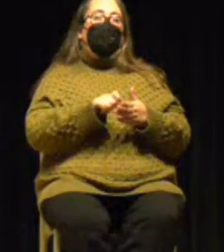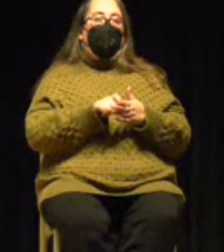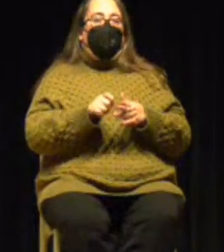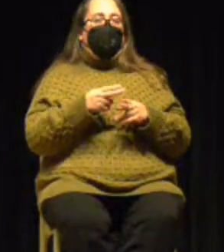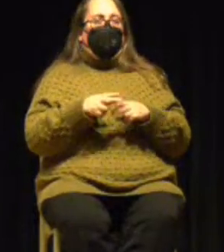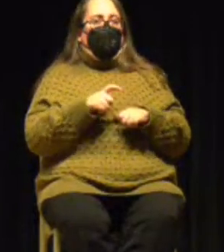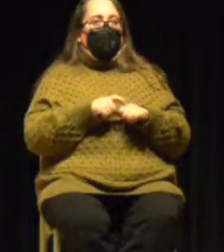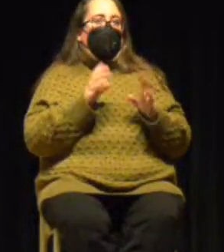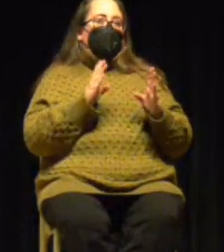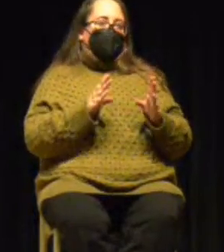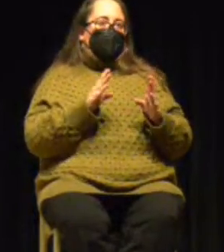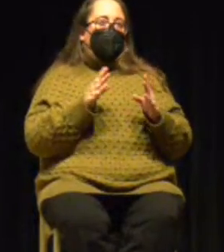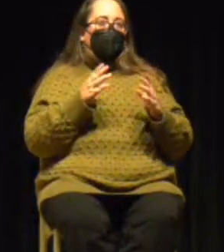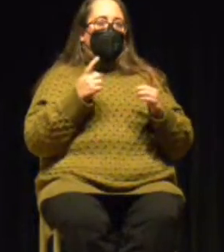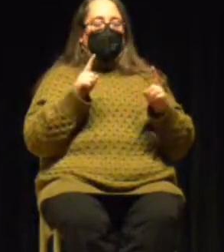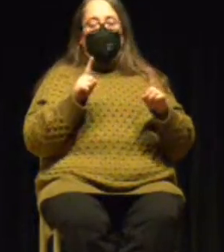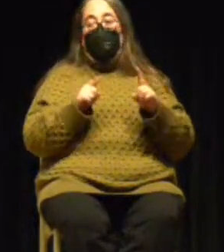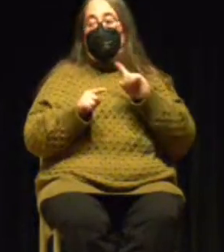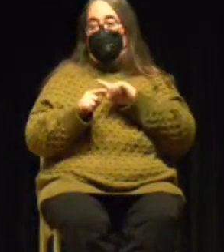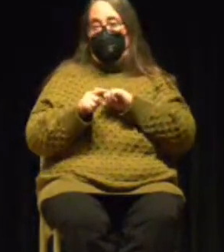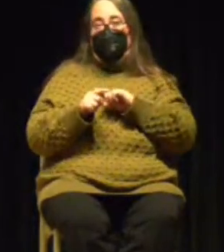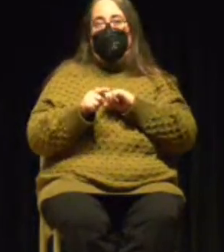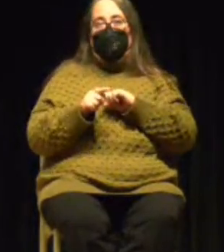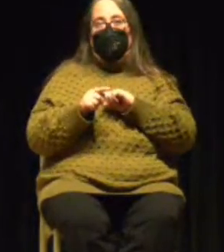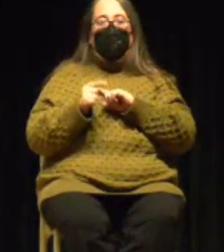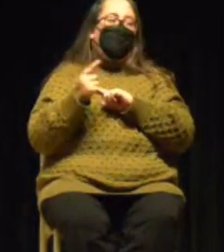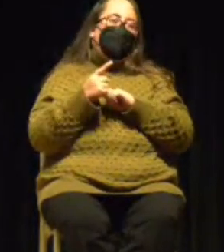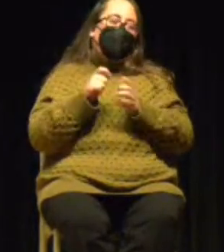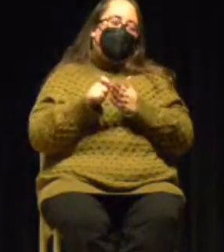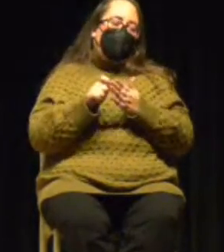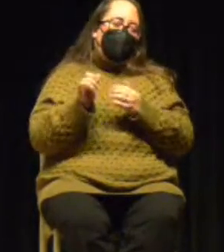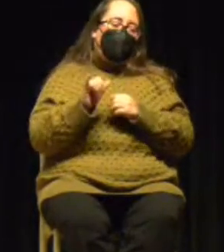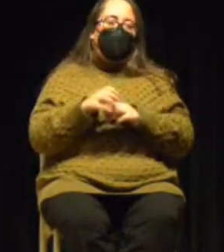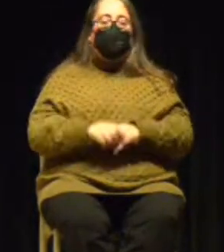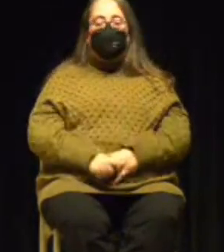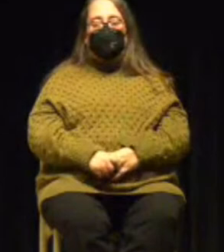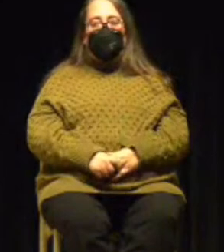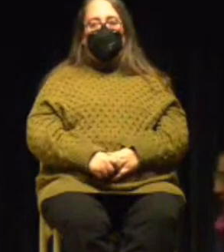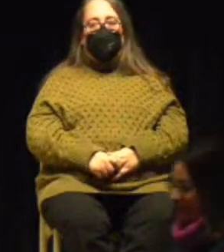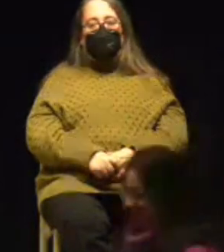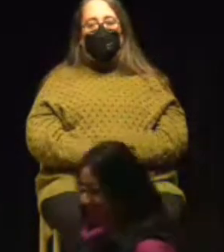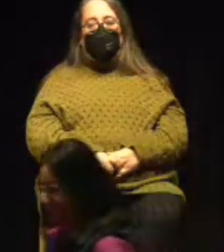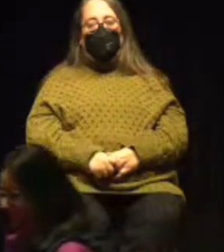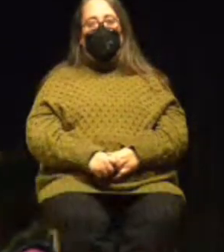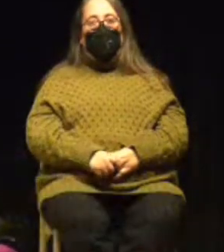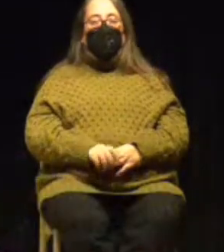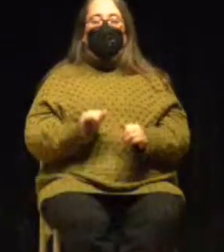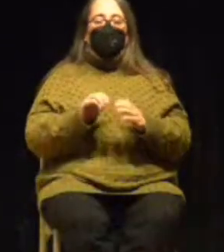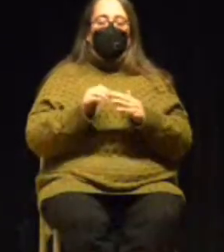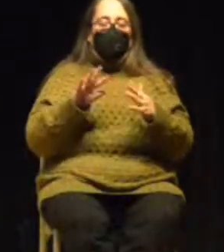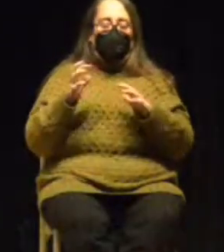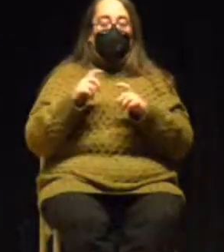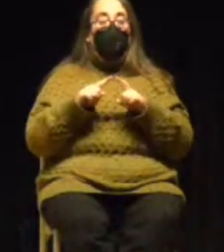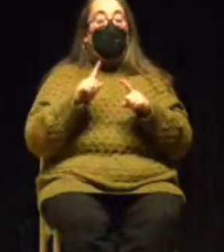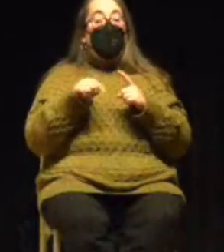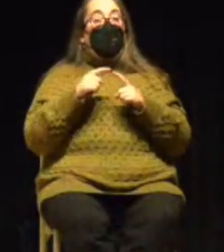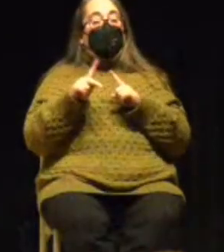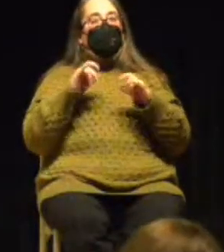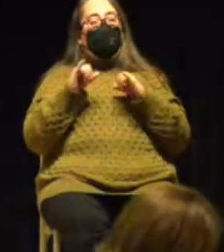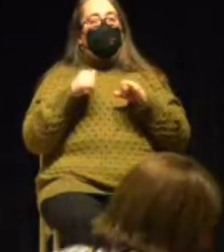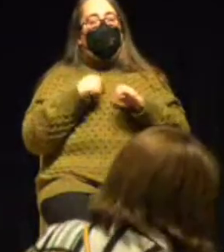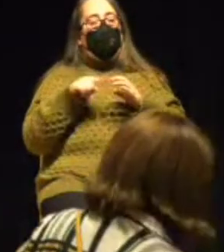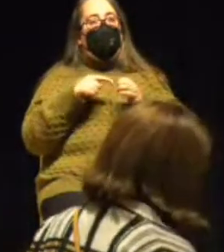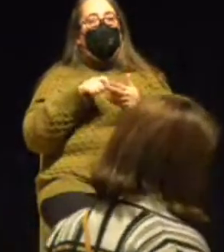great, actually. Thank you. Yeah. And one of the things I want to just— She's a writer too. Like, what's your writing part? I mean, yeah. It's just all chaos, but when people interview me